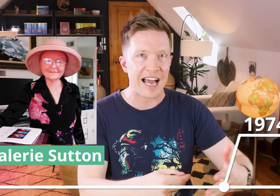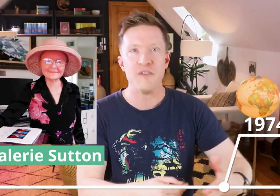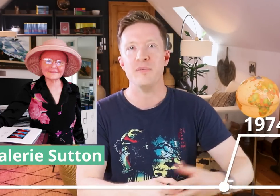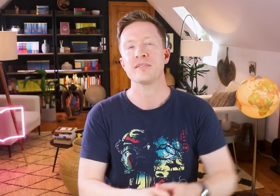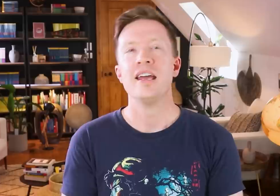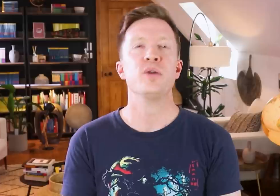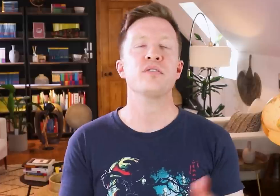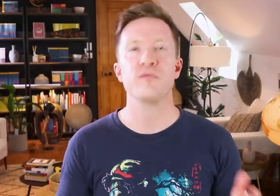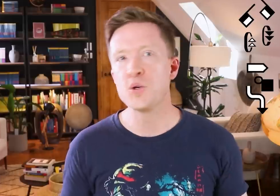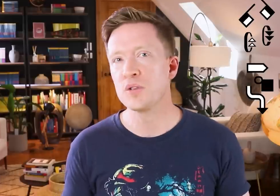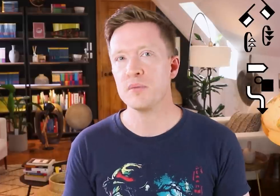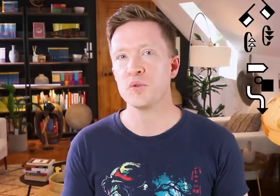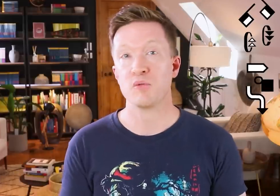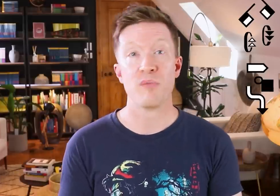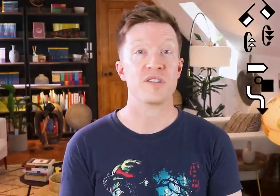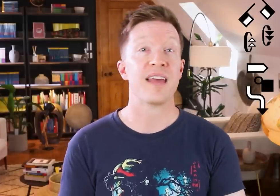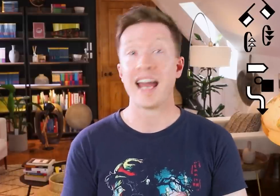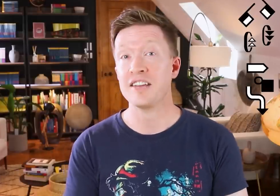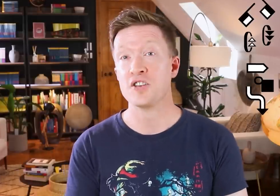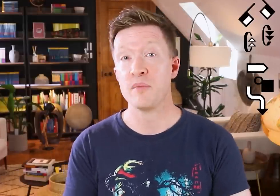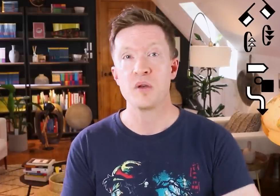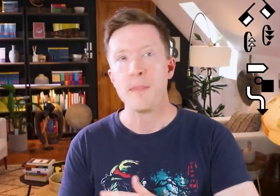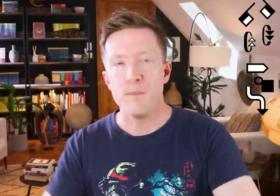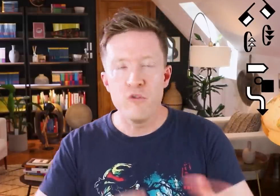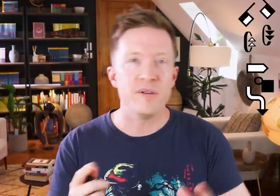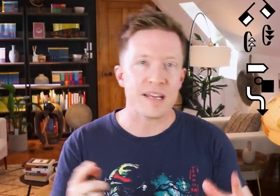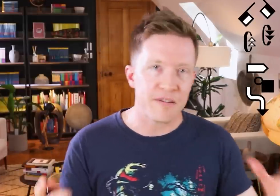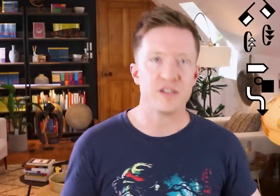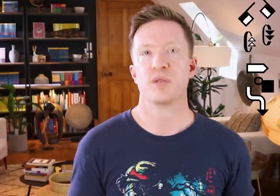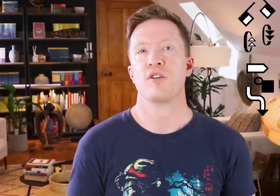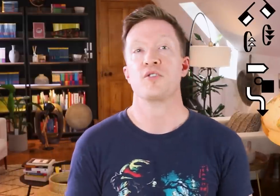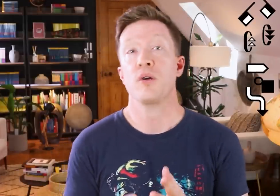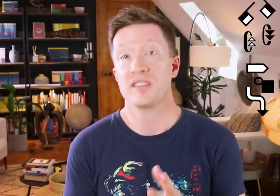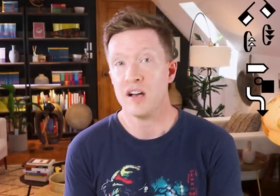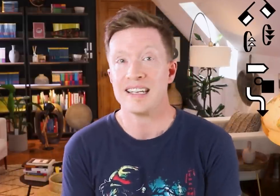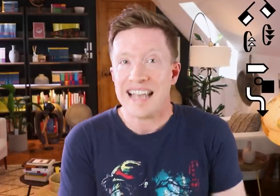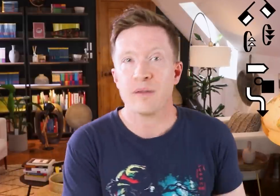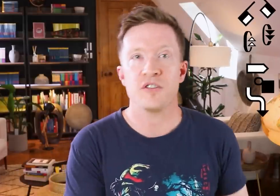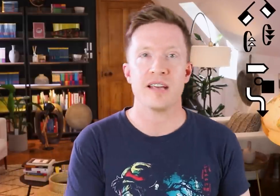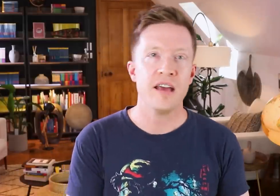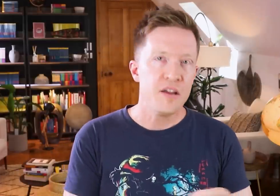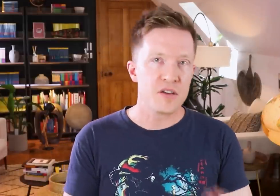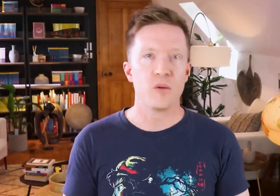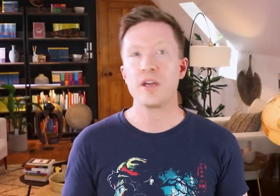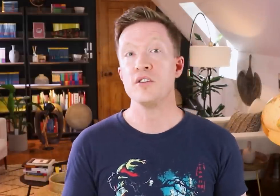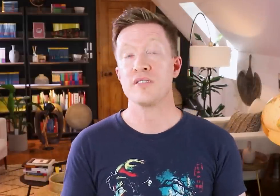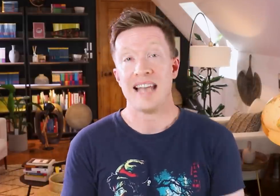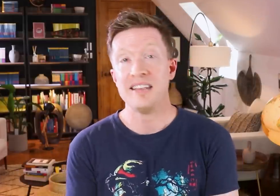alphabet. It uses visual symbols to represent the hand shapes, movements, and facial expressions of signed languages. And just like we can use the Latin